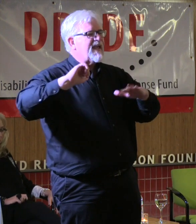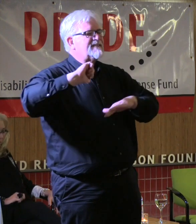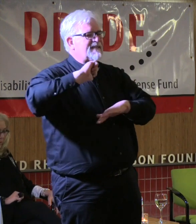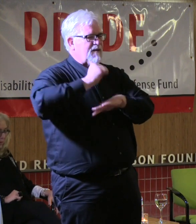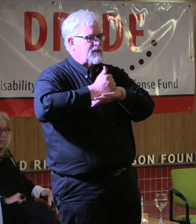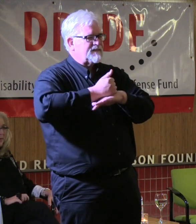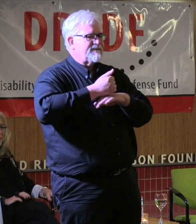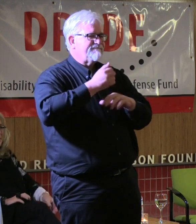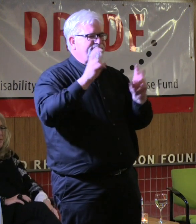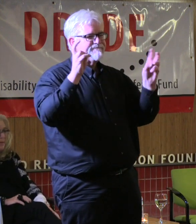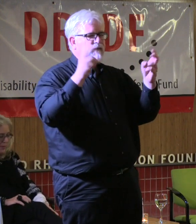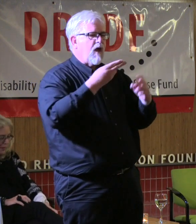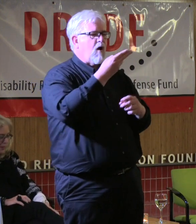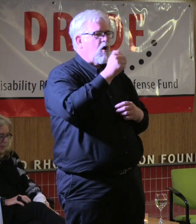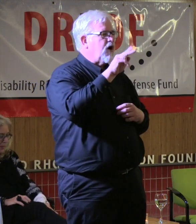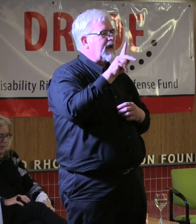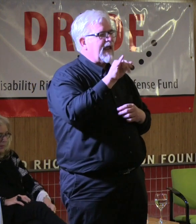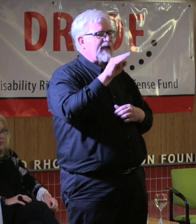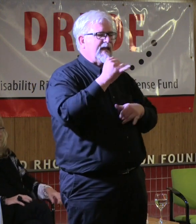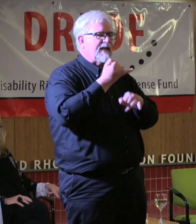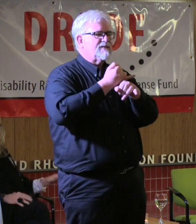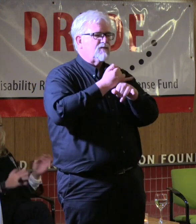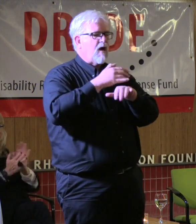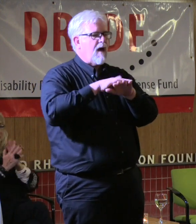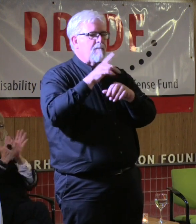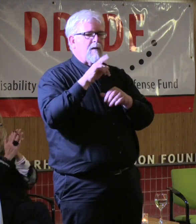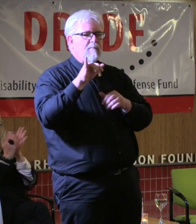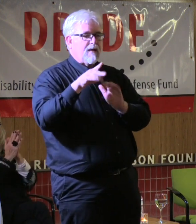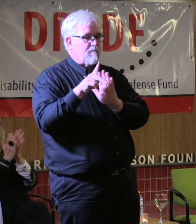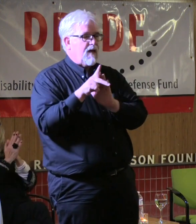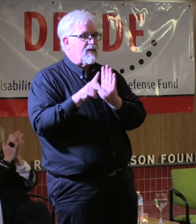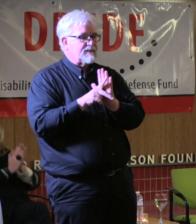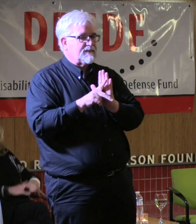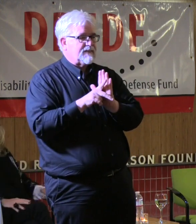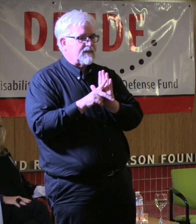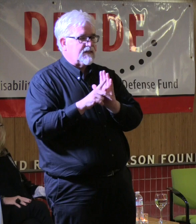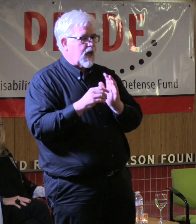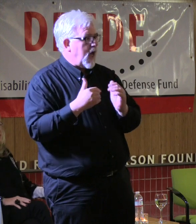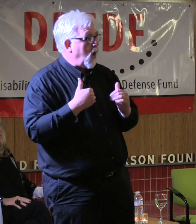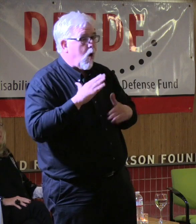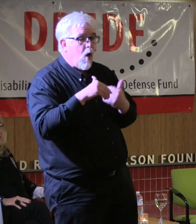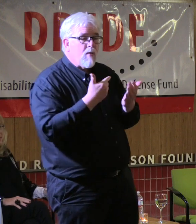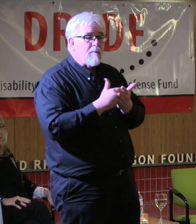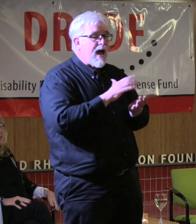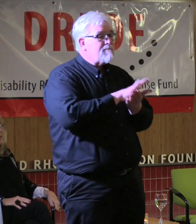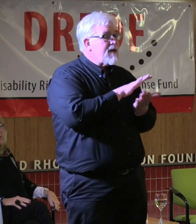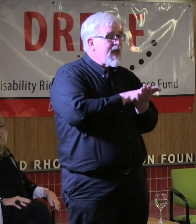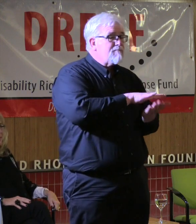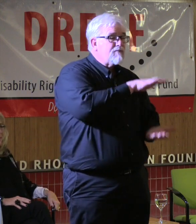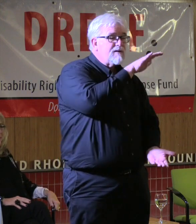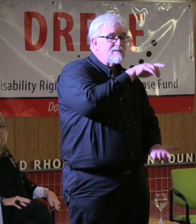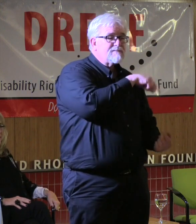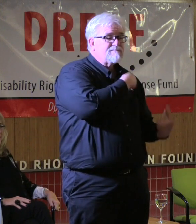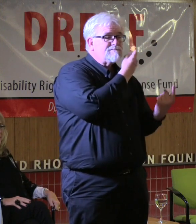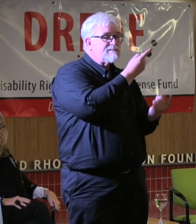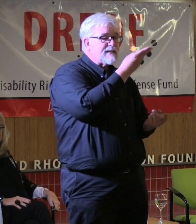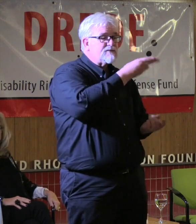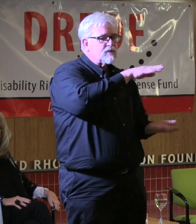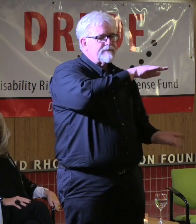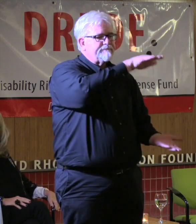a Harkin Institute on Public Policy. I'm leaving all my papers and things like that there. We have